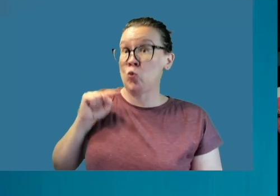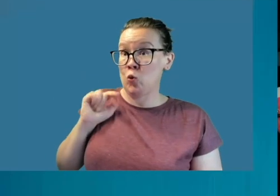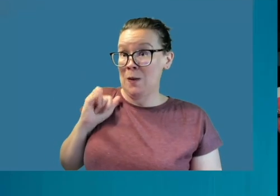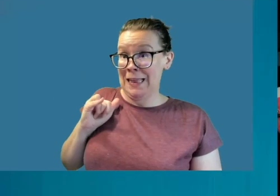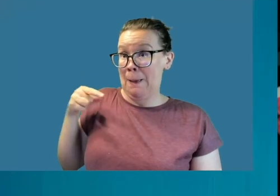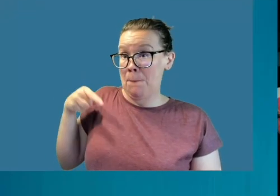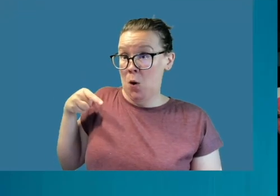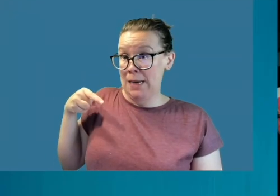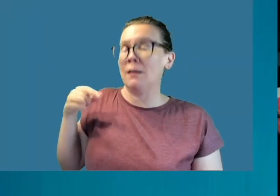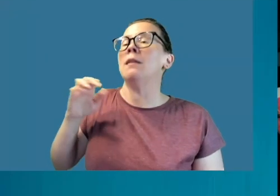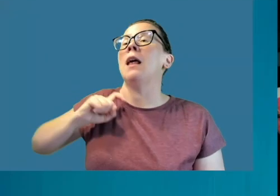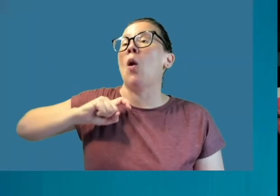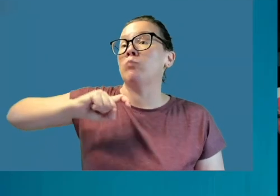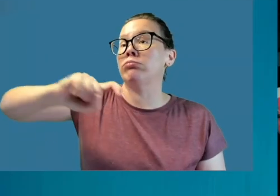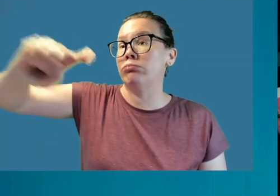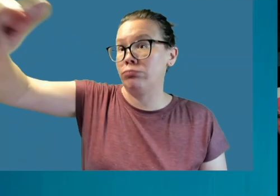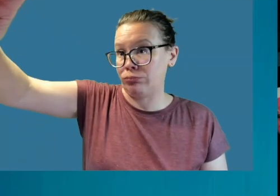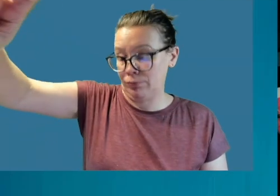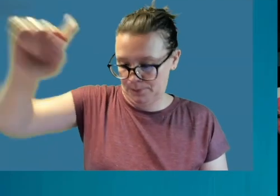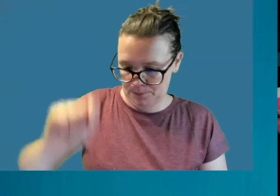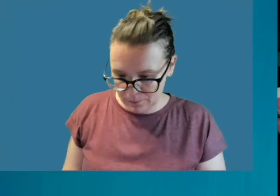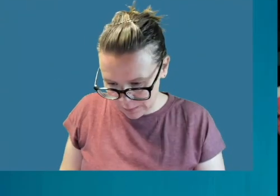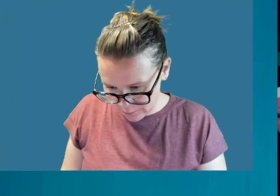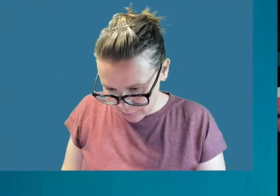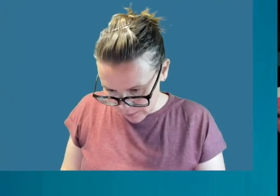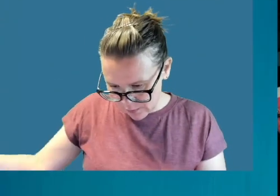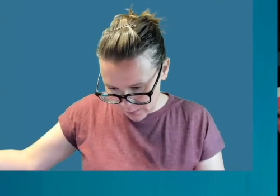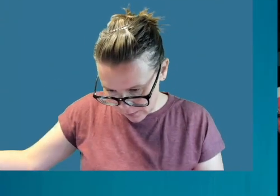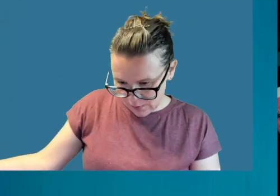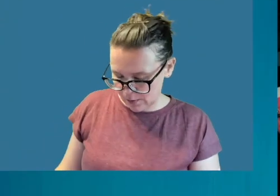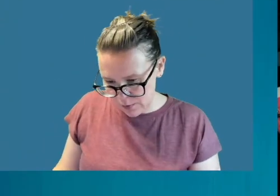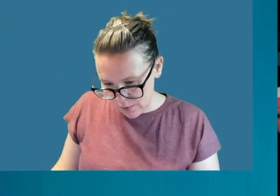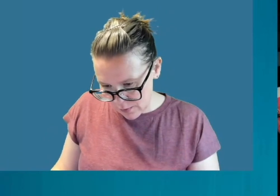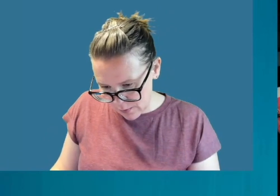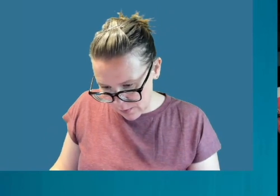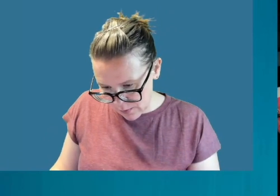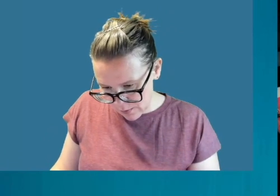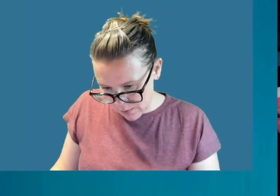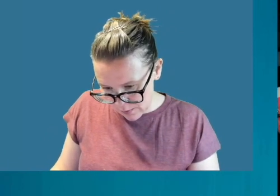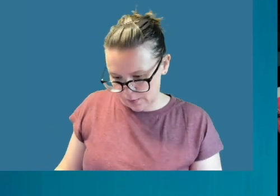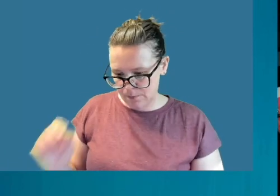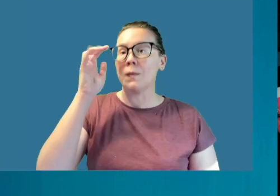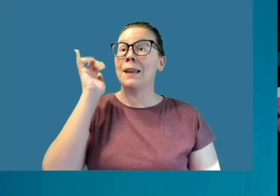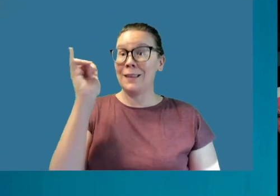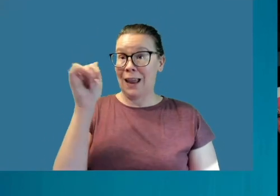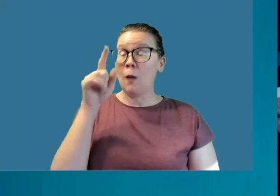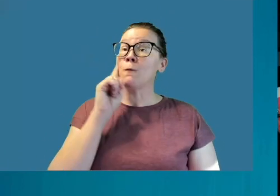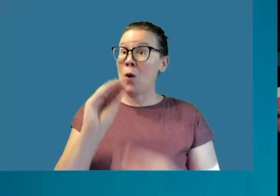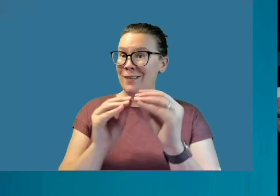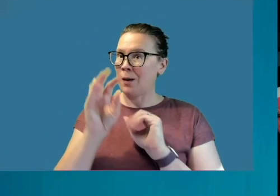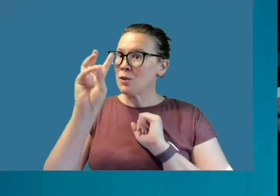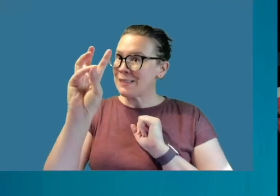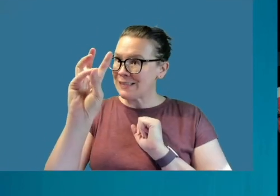start sewing piece number 6 slightly in front of that pencil line that we drew, and then stitch back